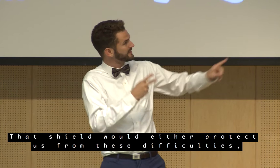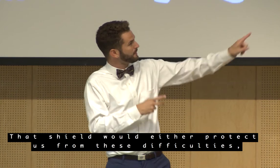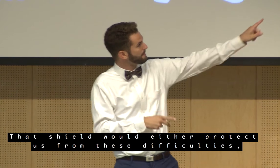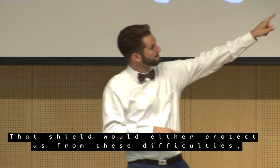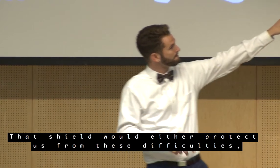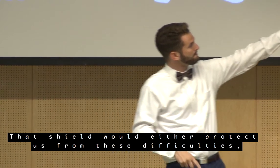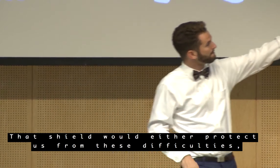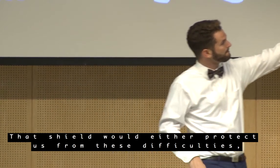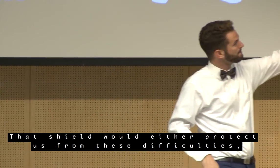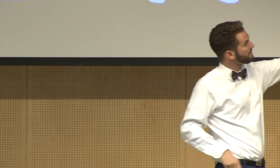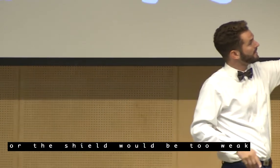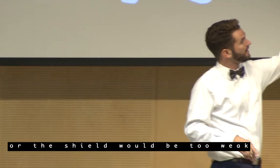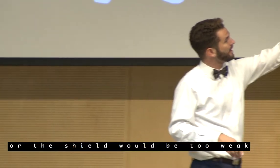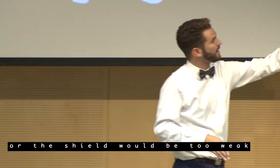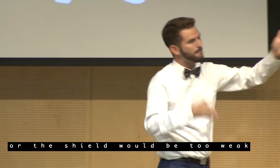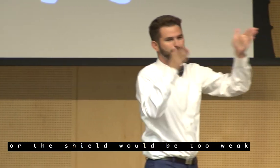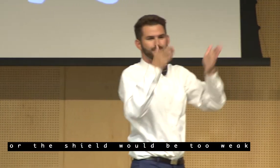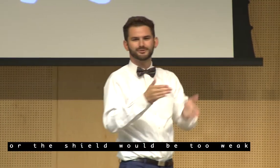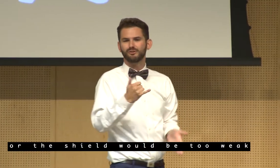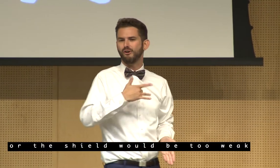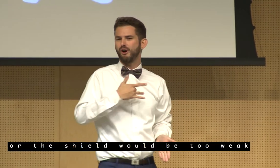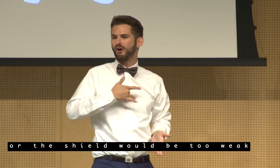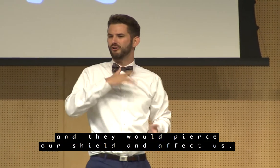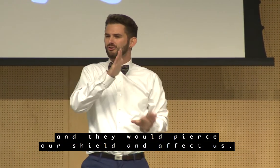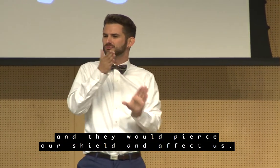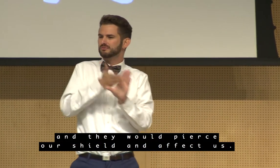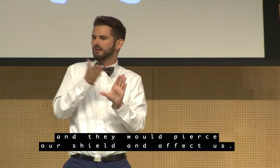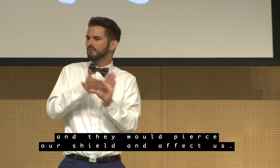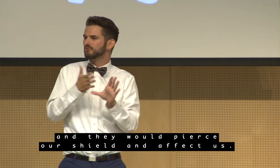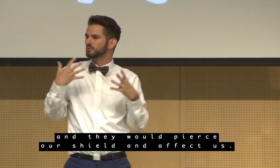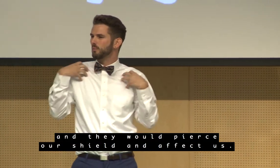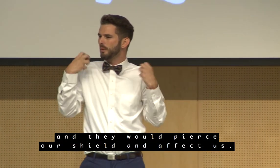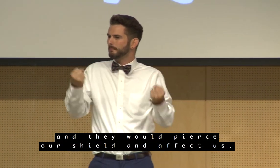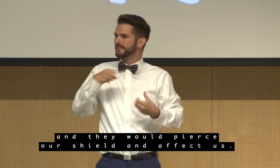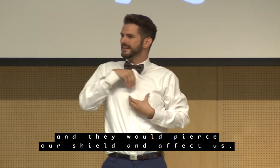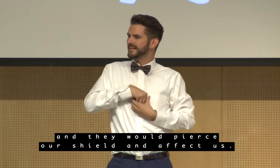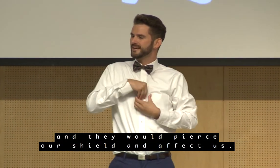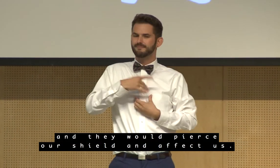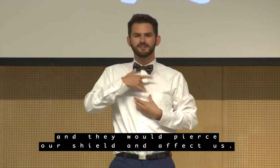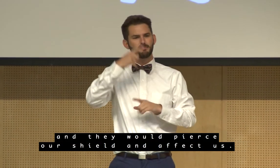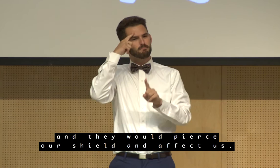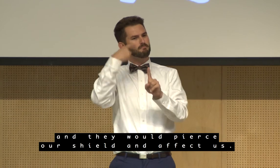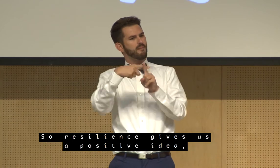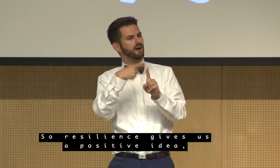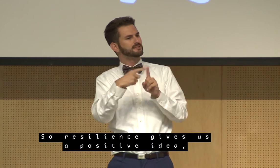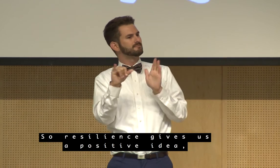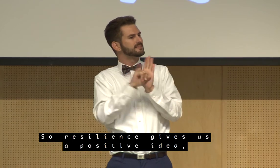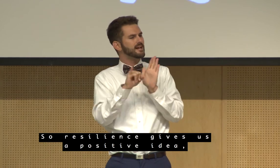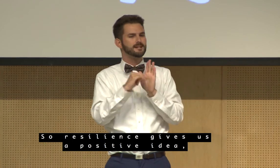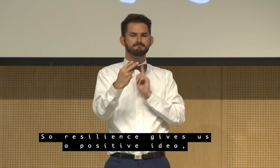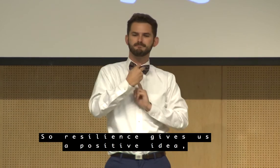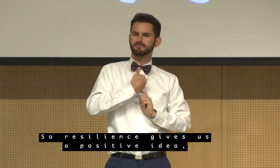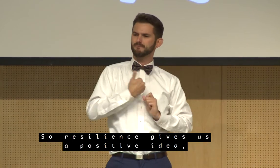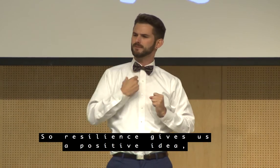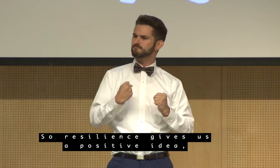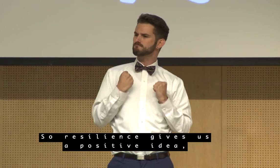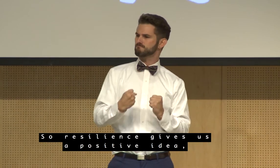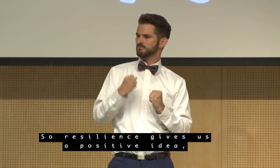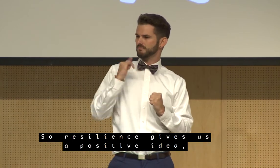us from these difficulties or the shield would be too weak and they would pierce our shield and affect us. So resilience gives us a positive